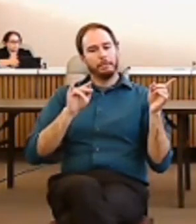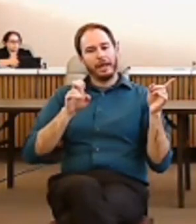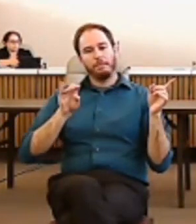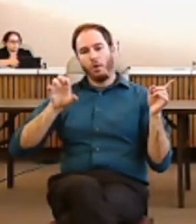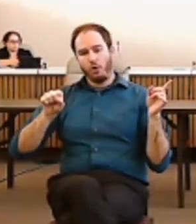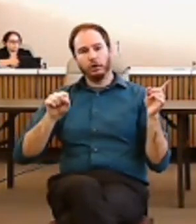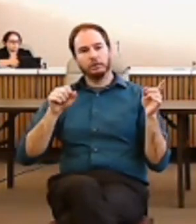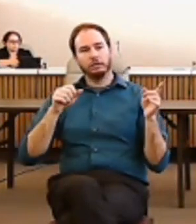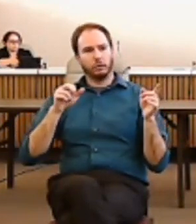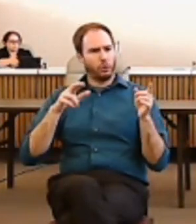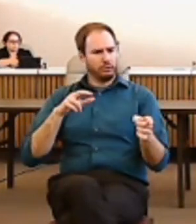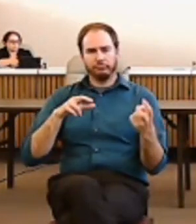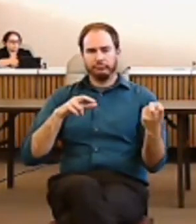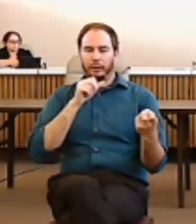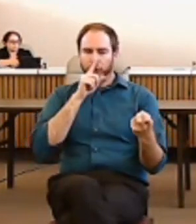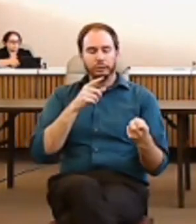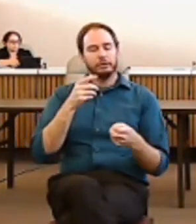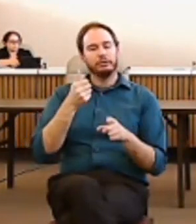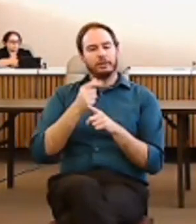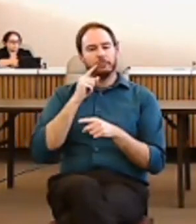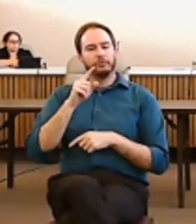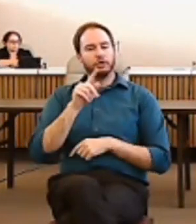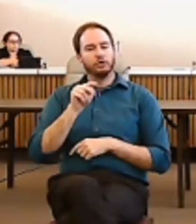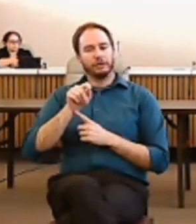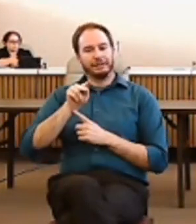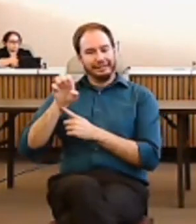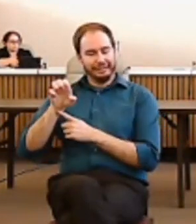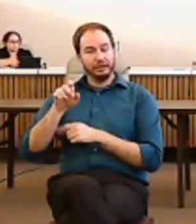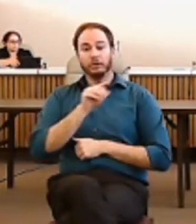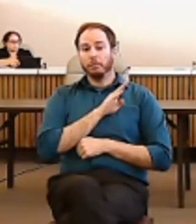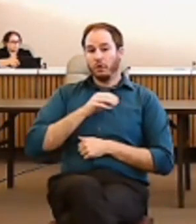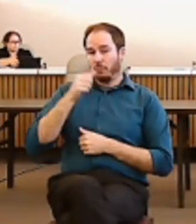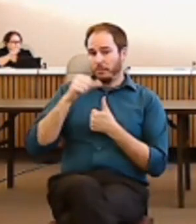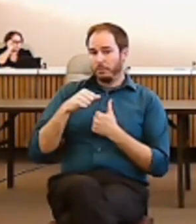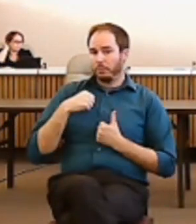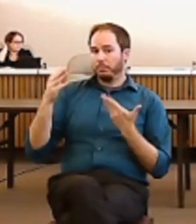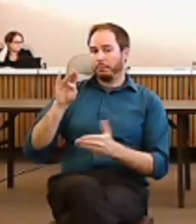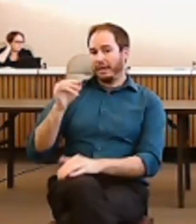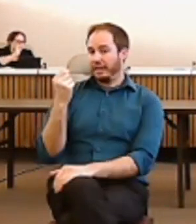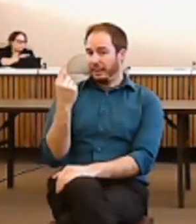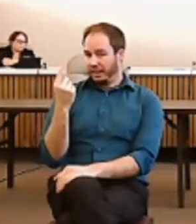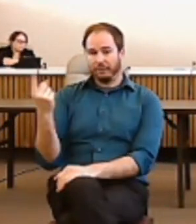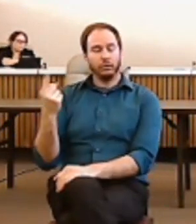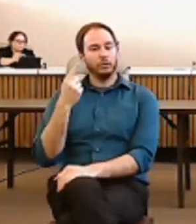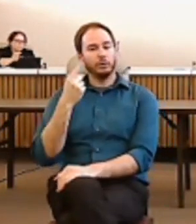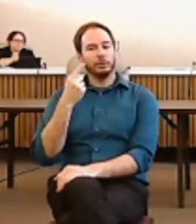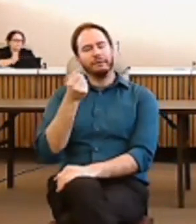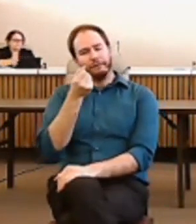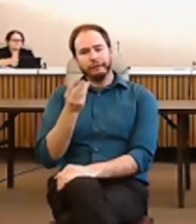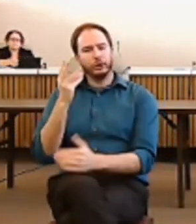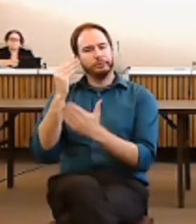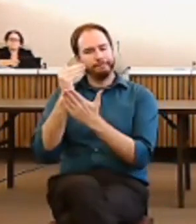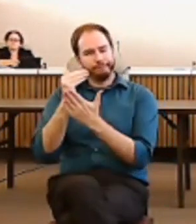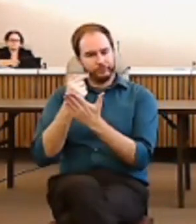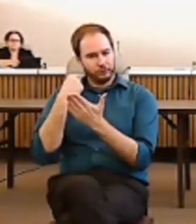who is a trustee. The board will recall we last presented May 11th to you, at which time there were a few items for